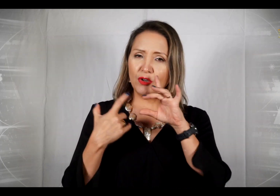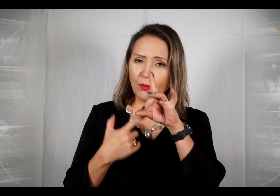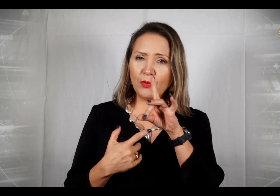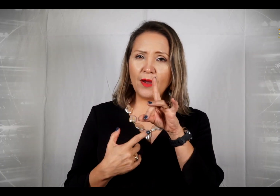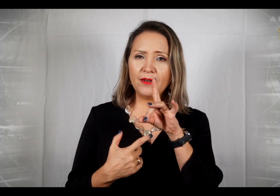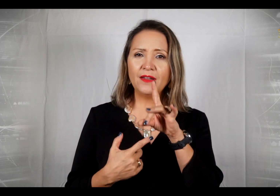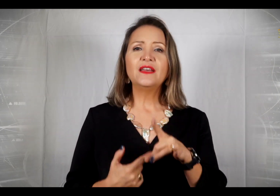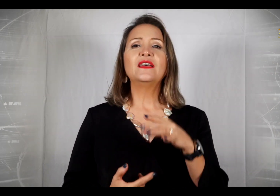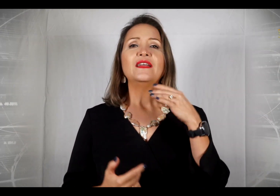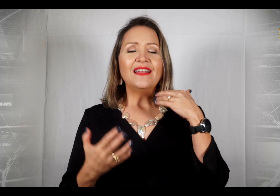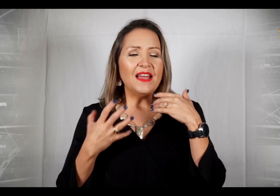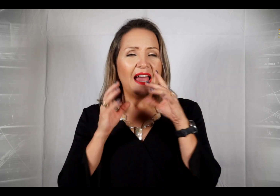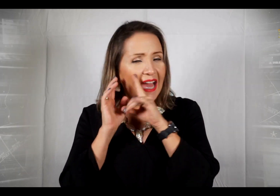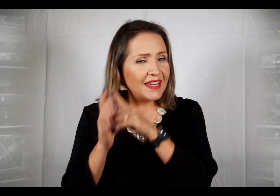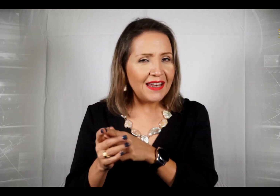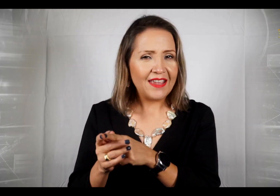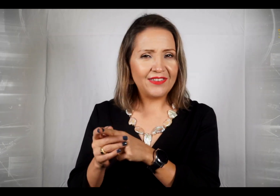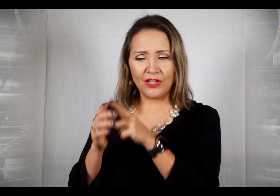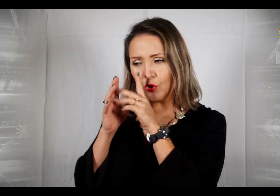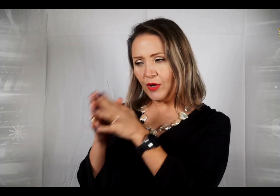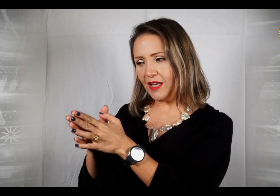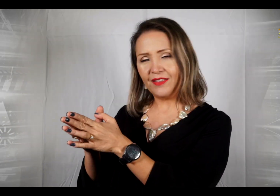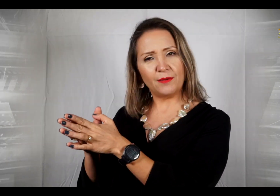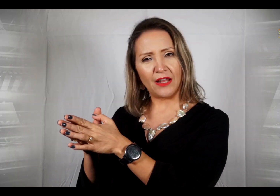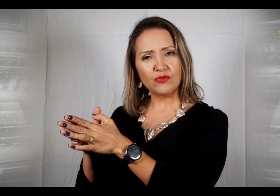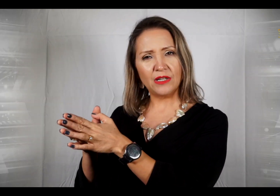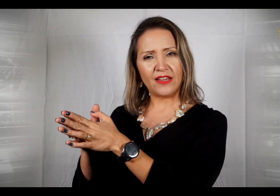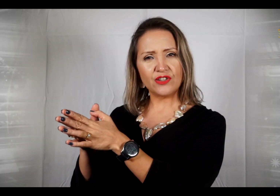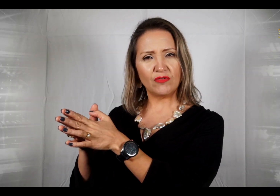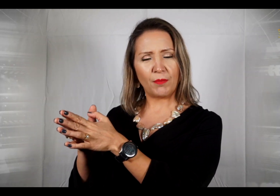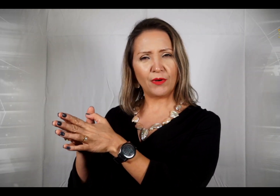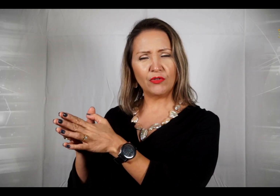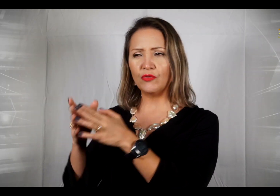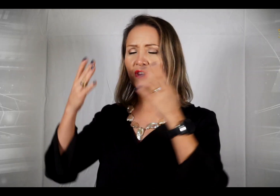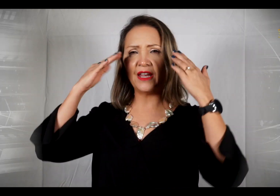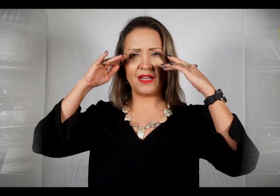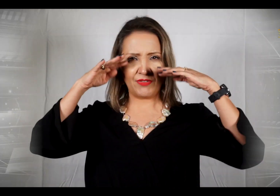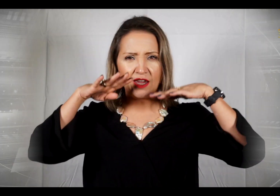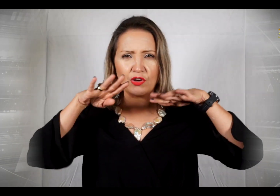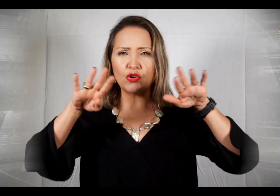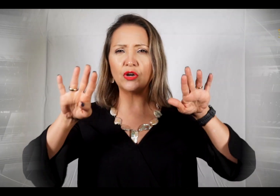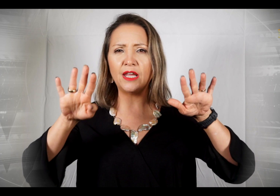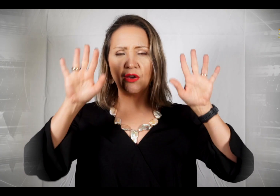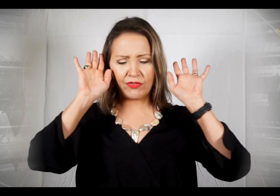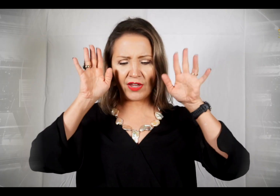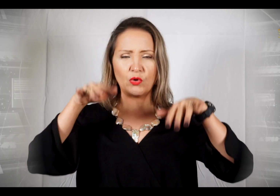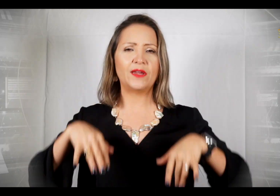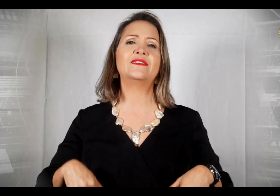number one, analyzing, looking at the natural lashes of the person, seeing if they are curly or they are going